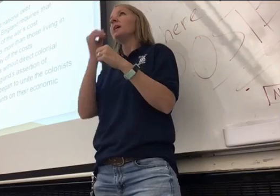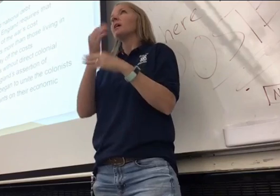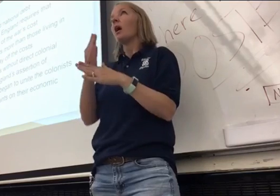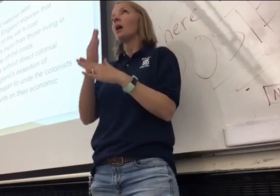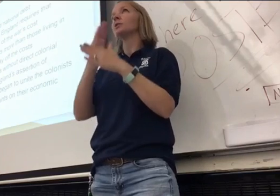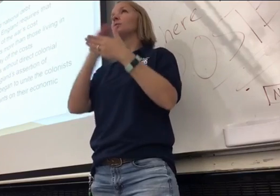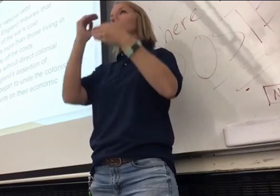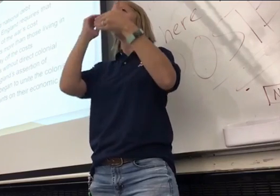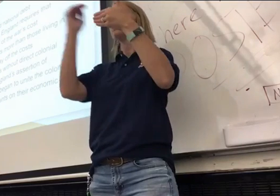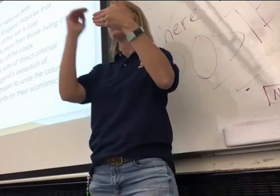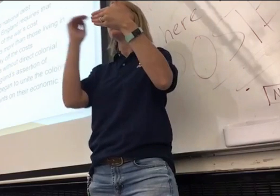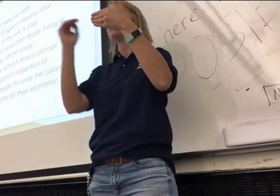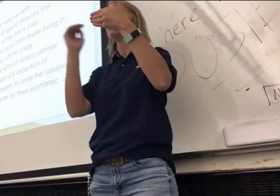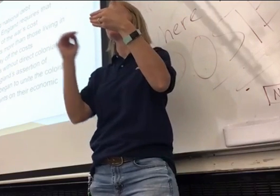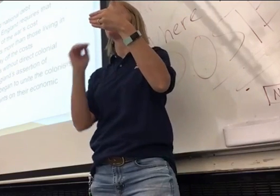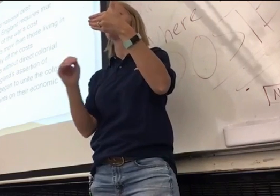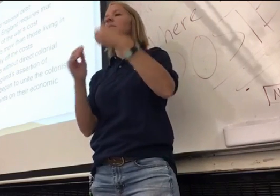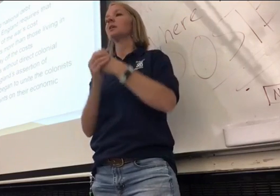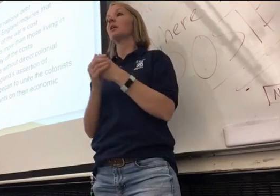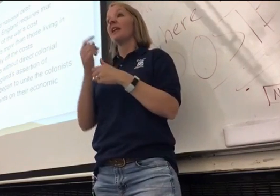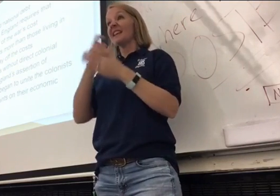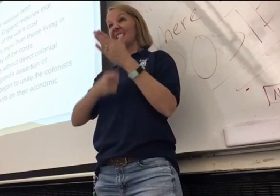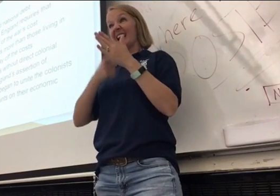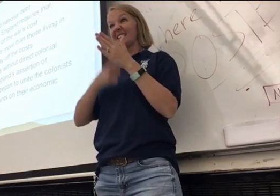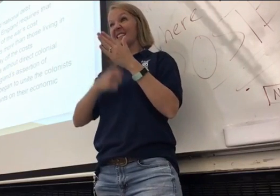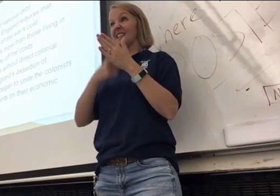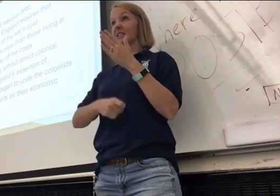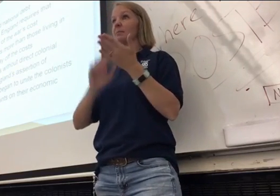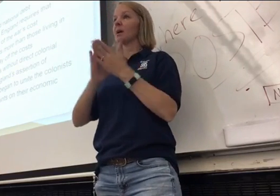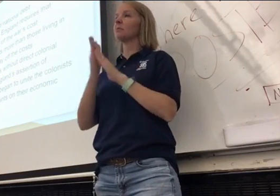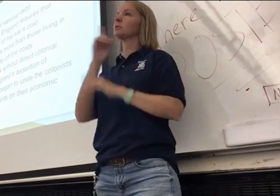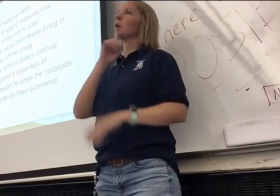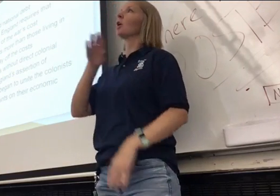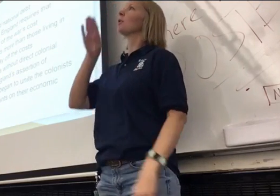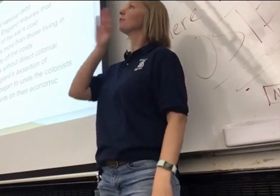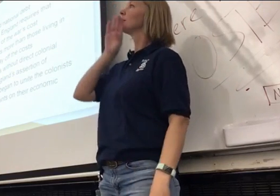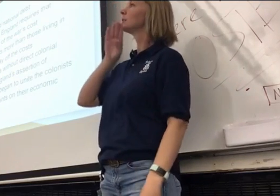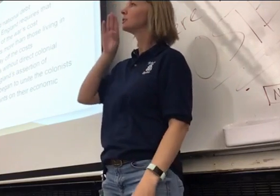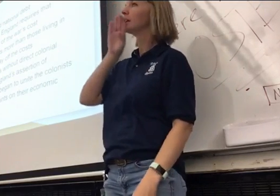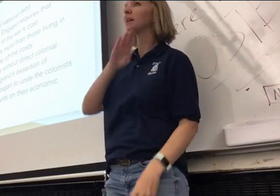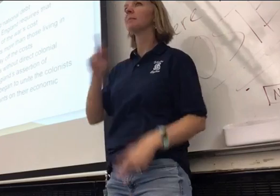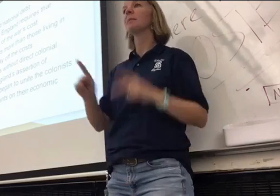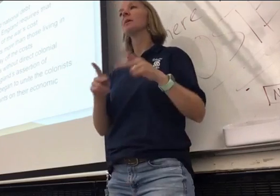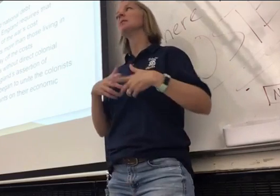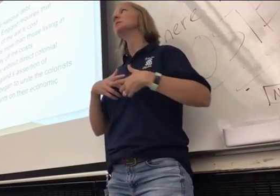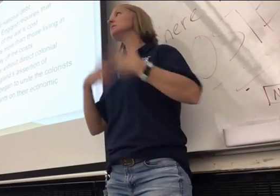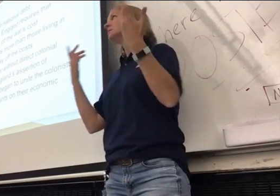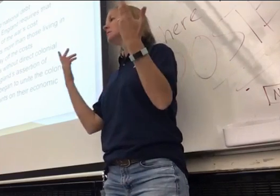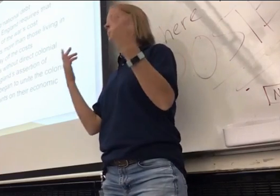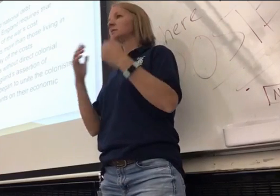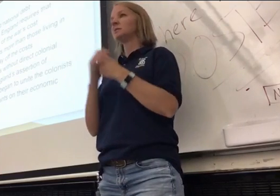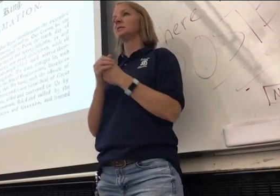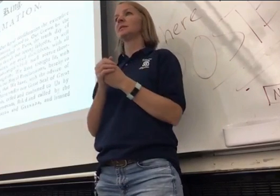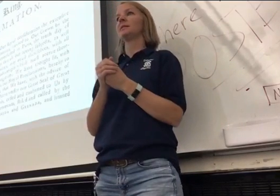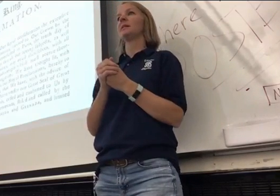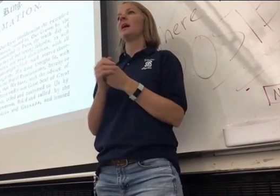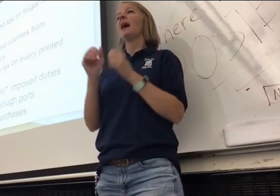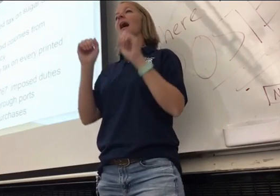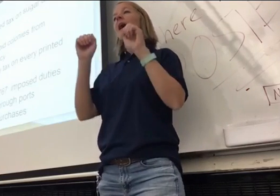and list. Okay? Now, these taxes get really frustrating. People are angry. I made you a list